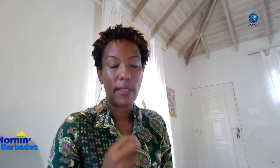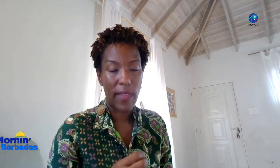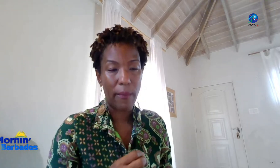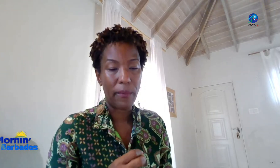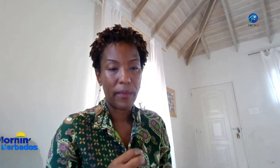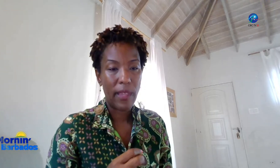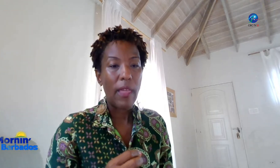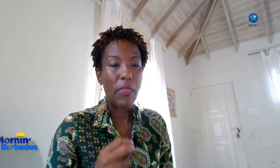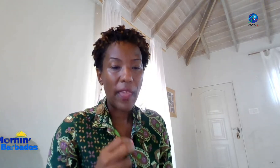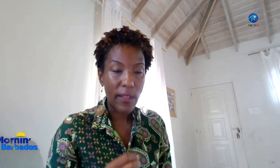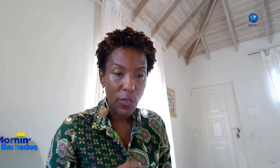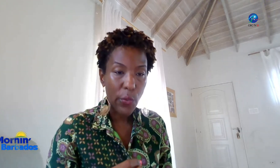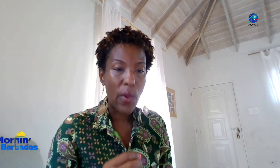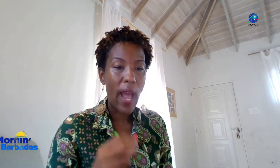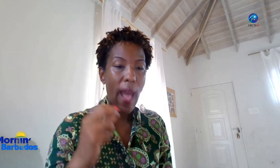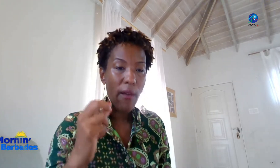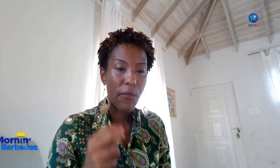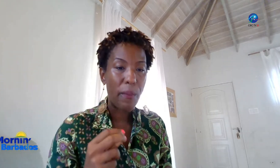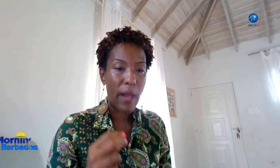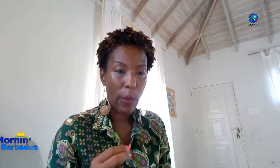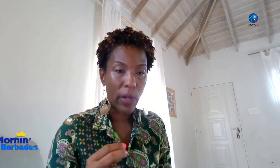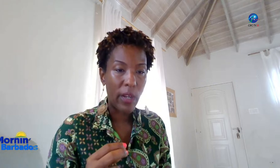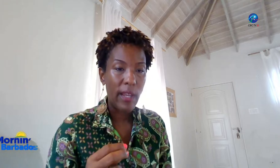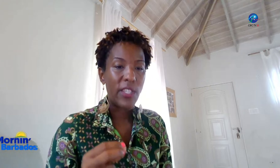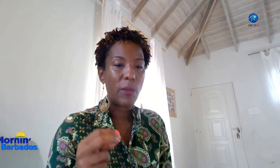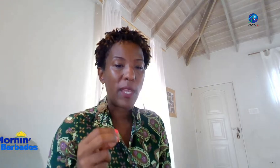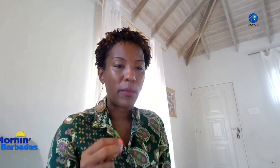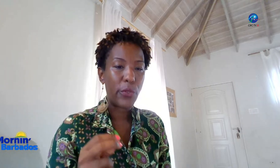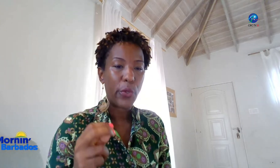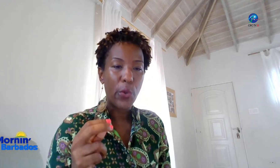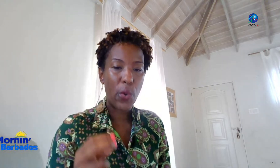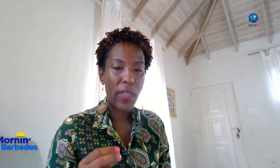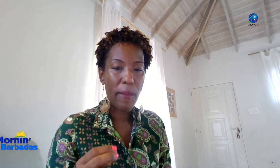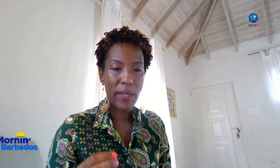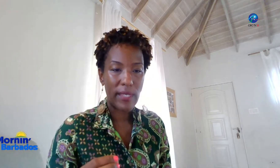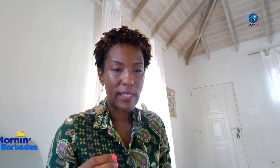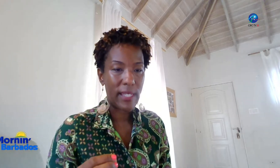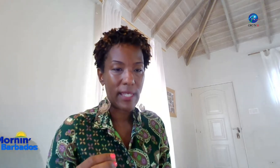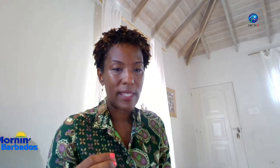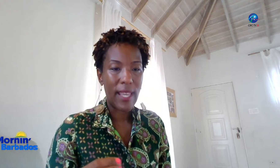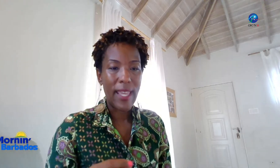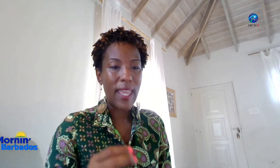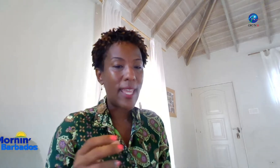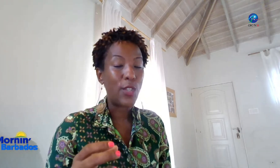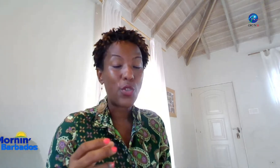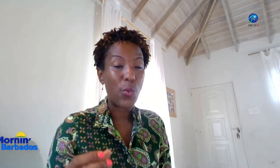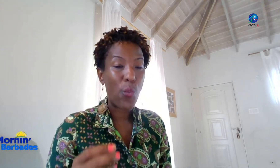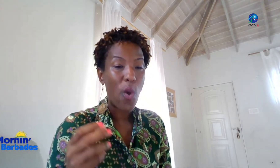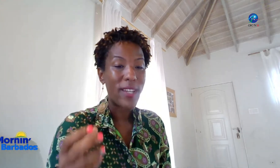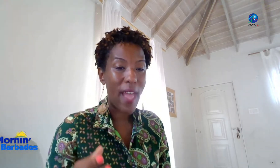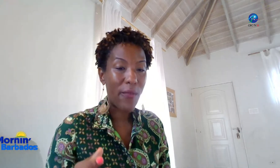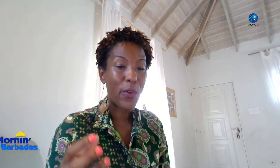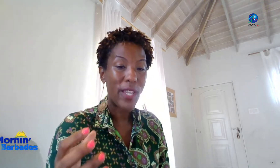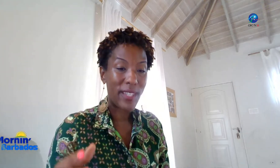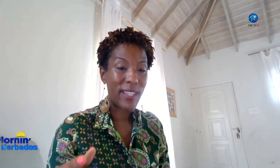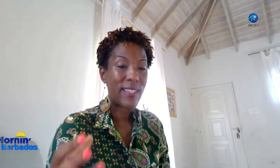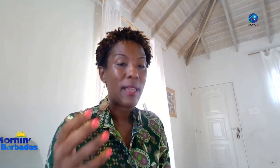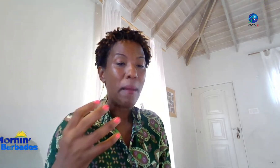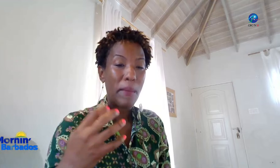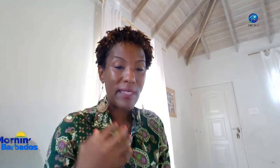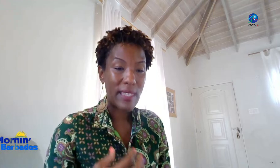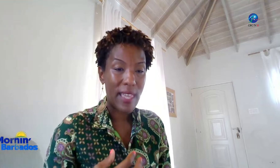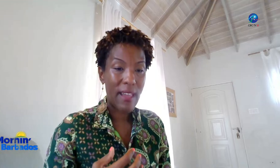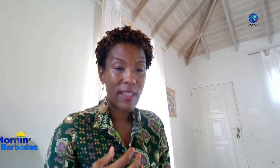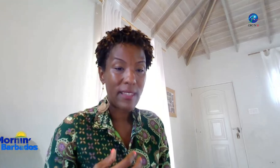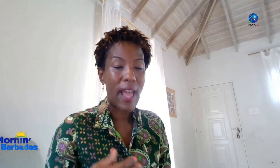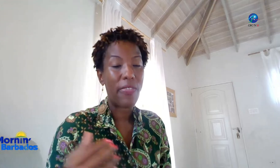why not them? They too have the power to be able to grow their businesses into whatever it